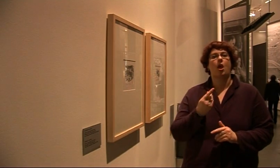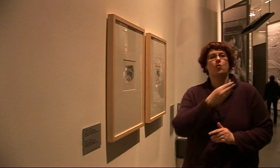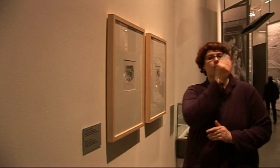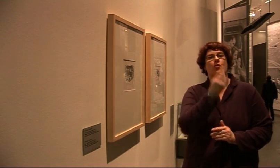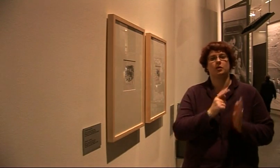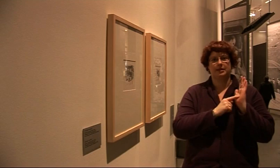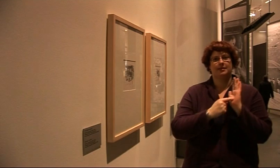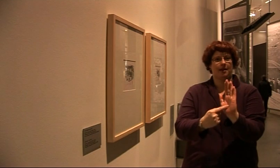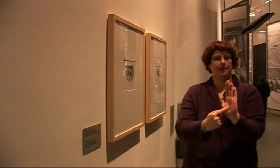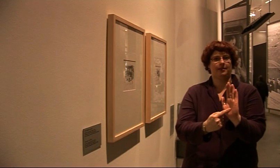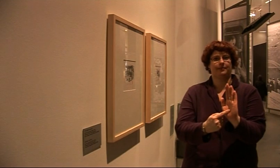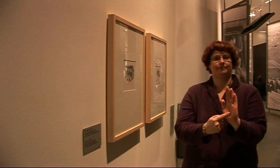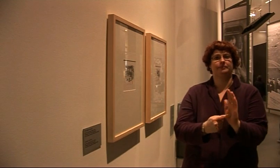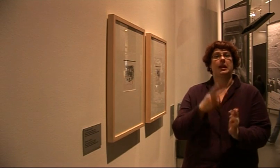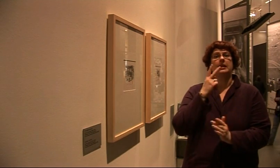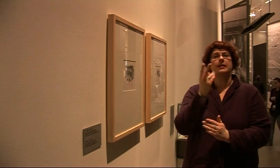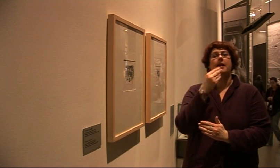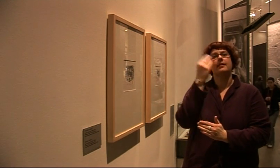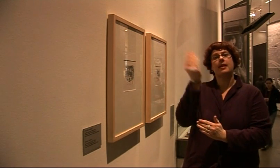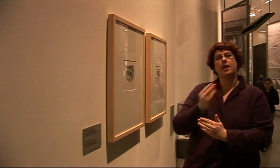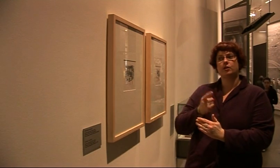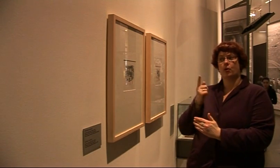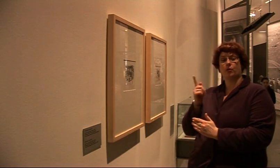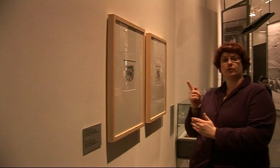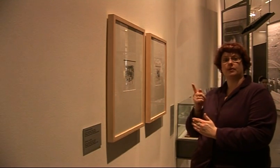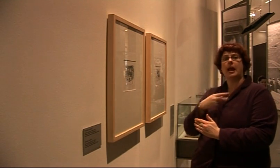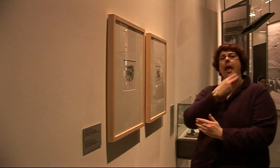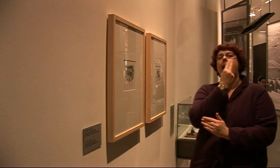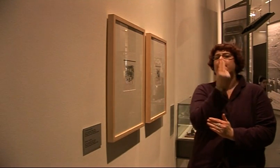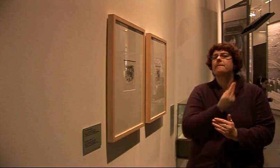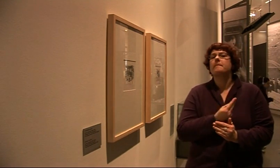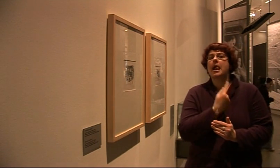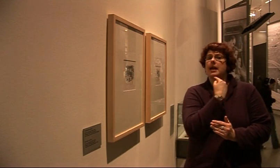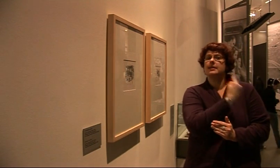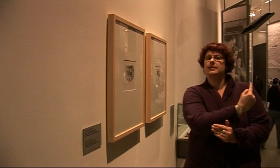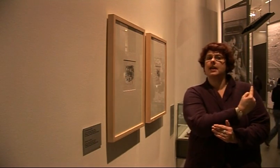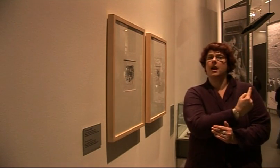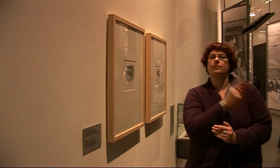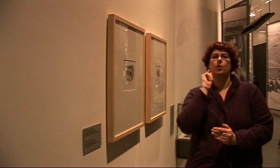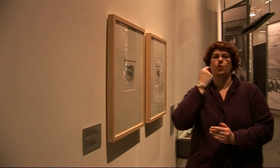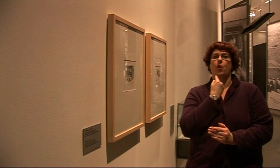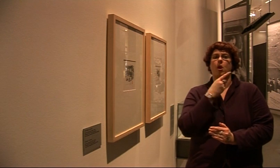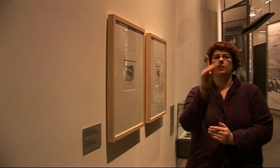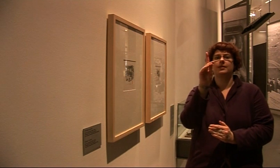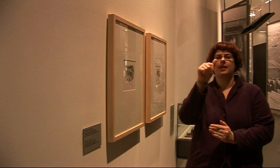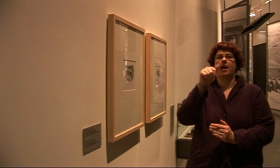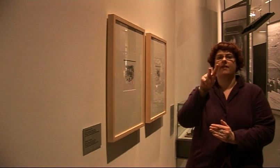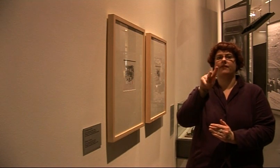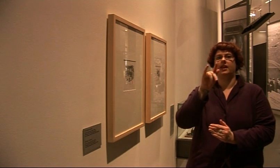museum also displays art. 2 lithographs by the artist David Ludwig Bloch, himself hearing impaired, show street